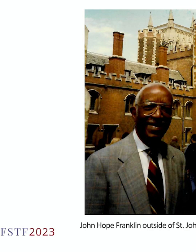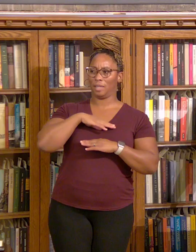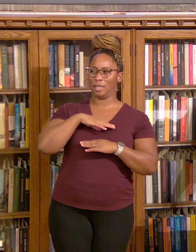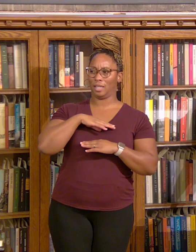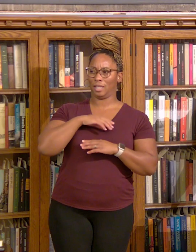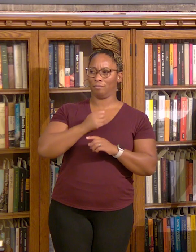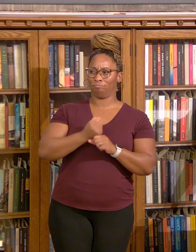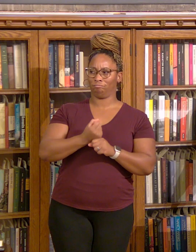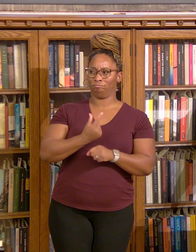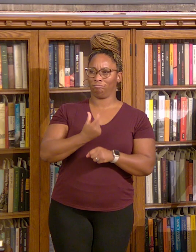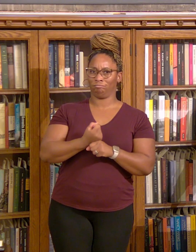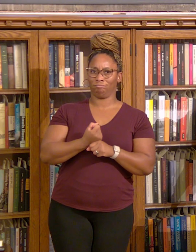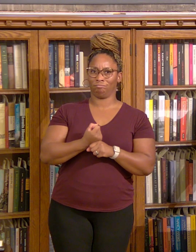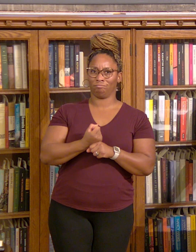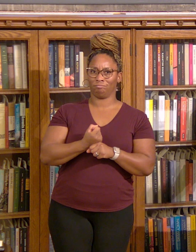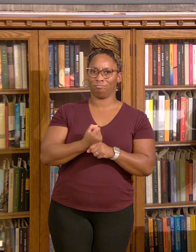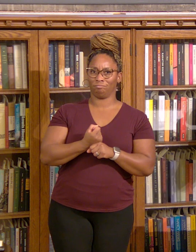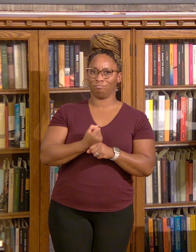went